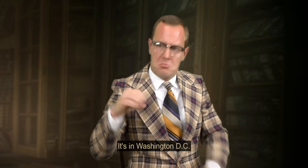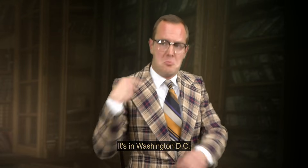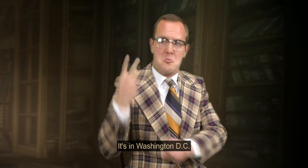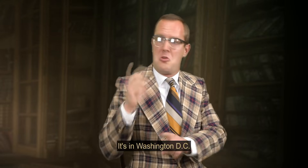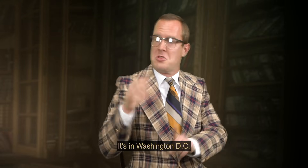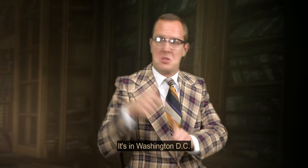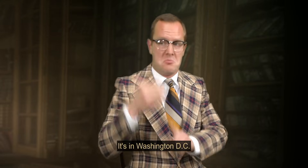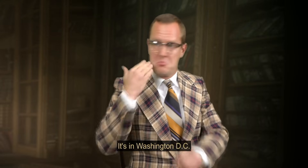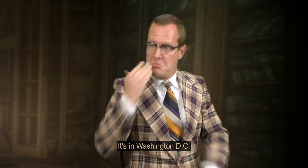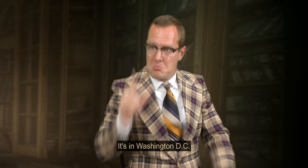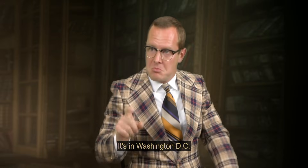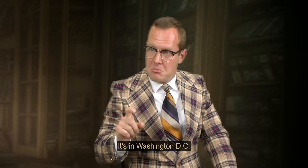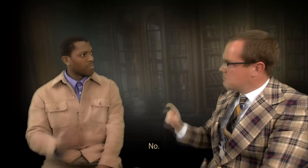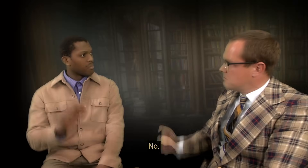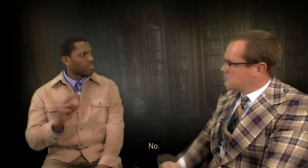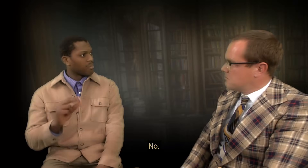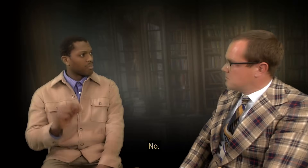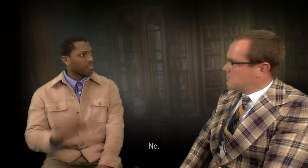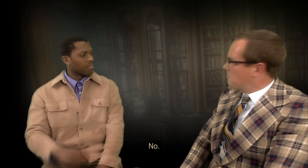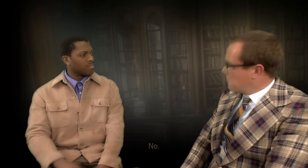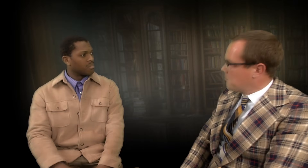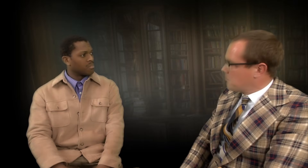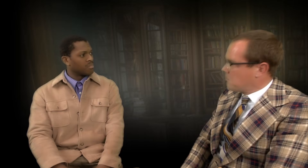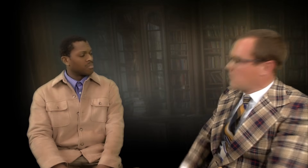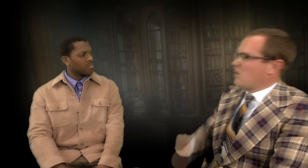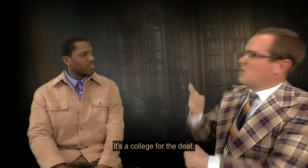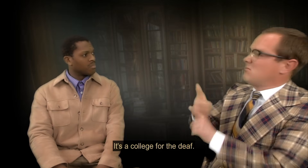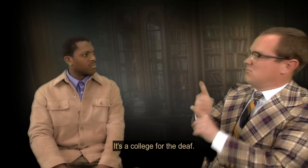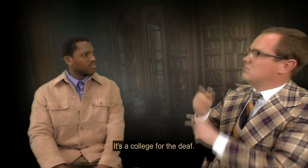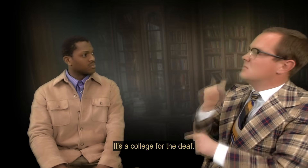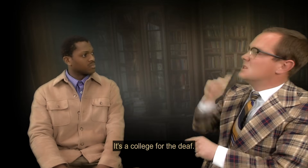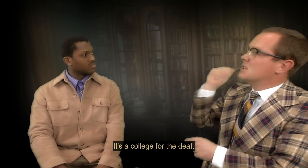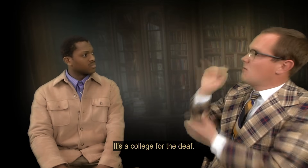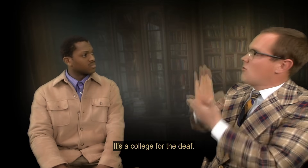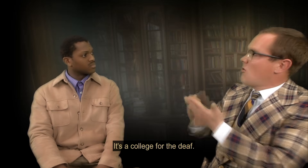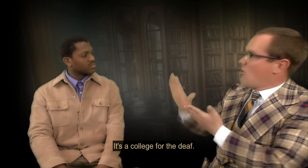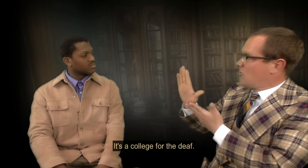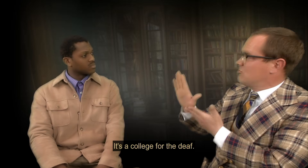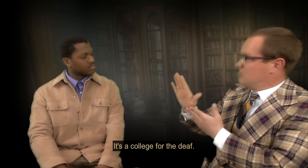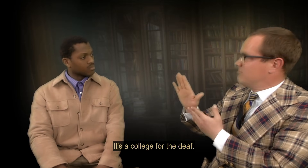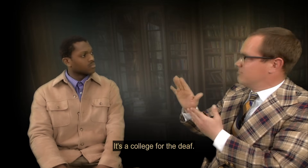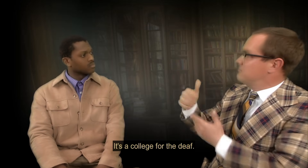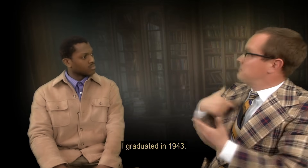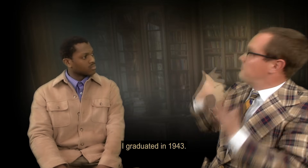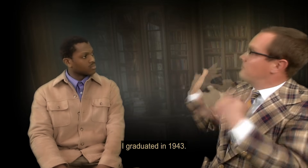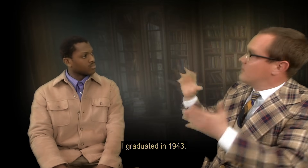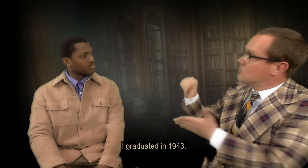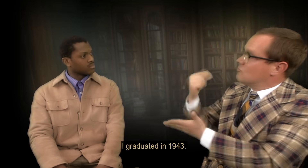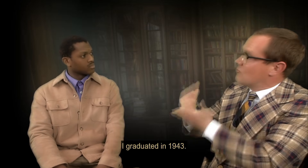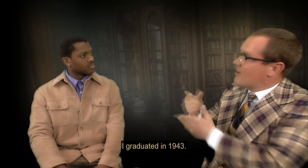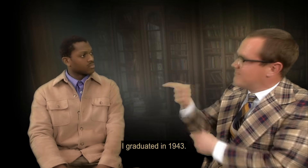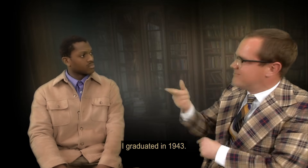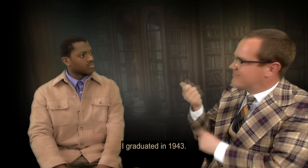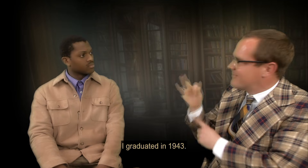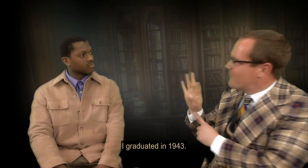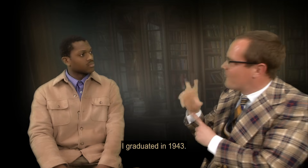It's in Washington, D.C. Nope. It's a college for the deaf. I graduated in